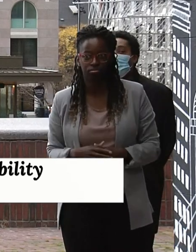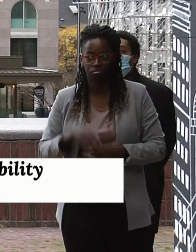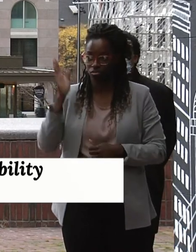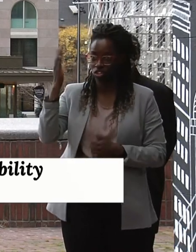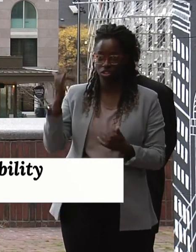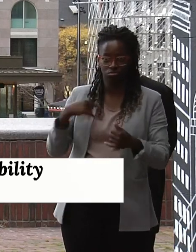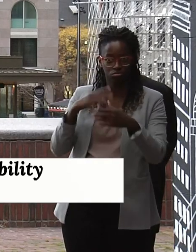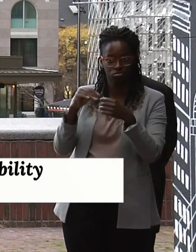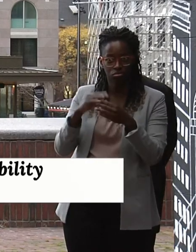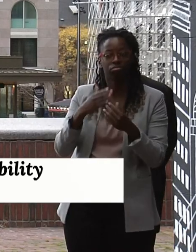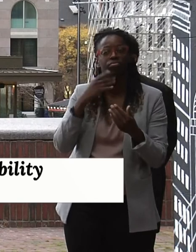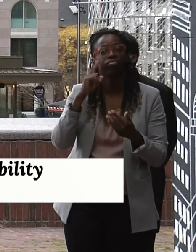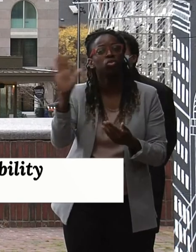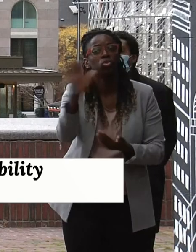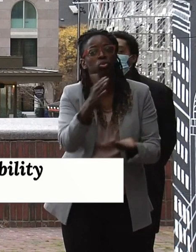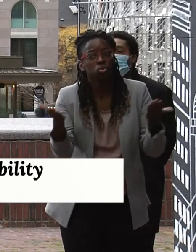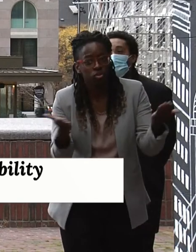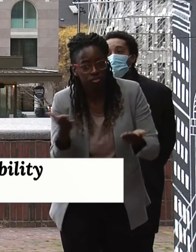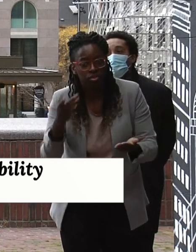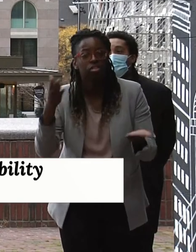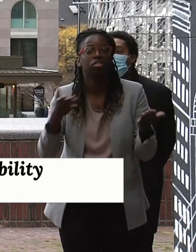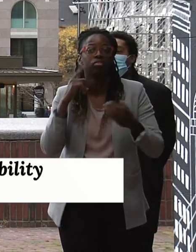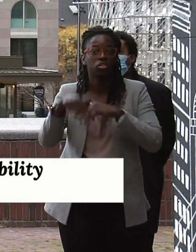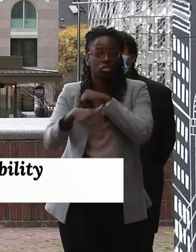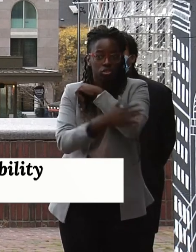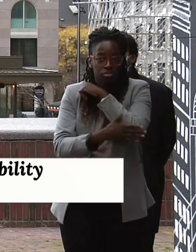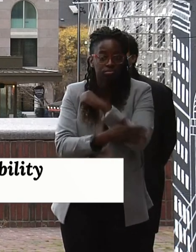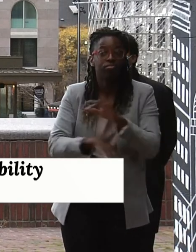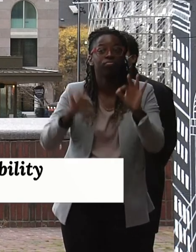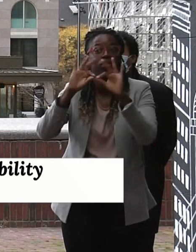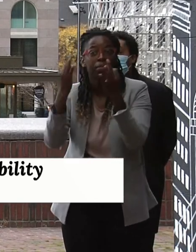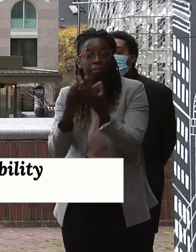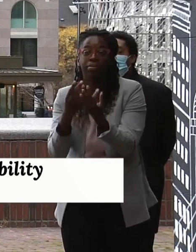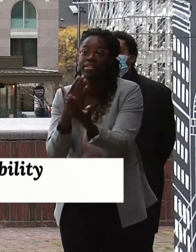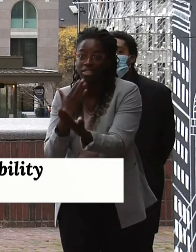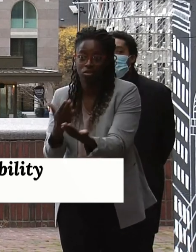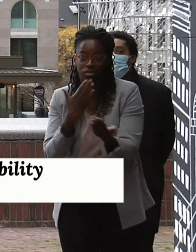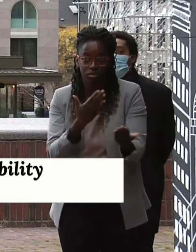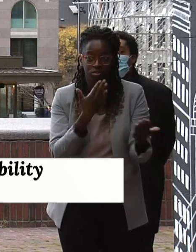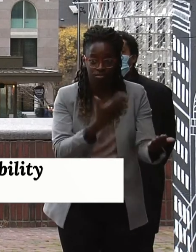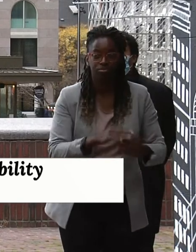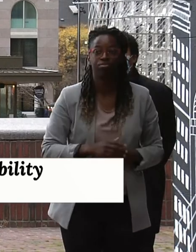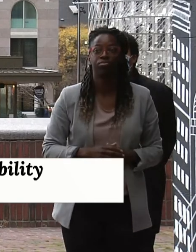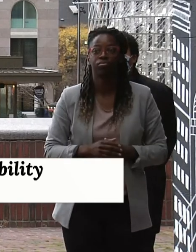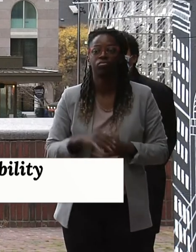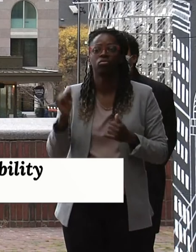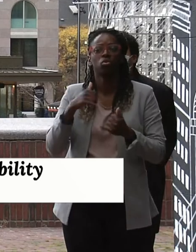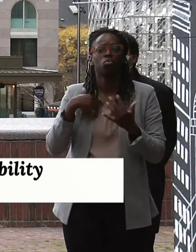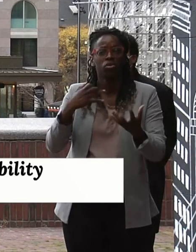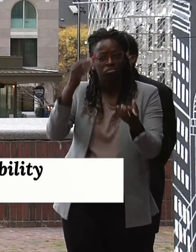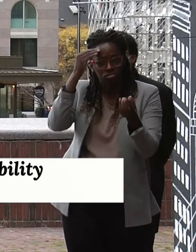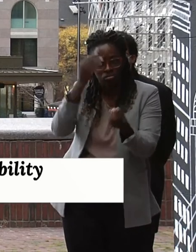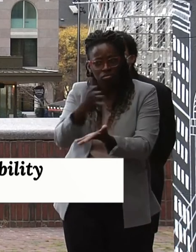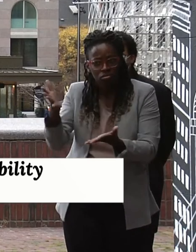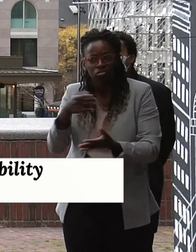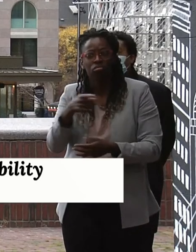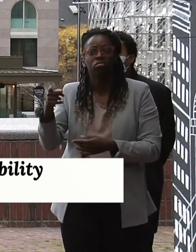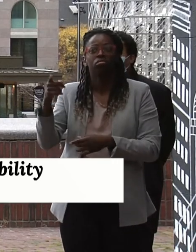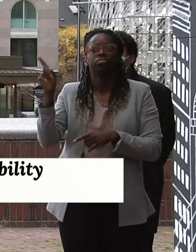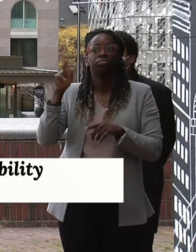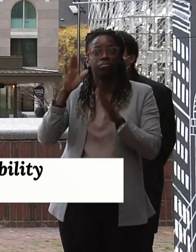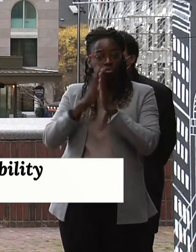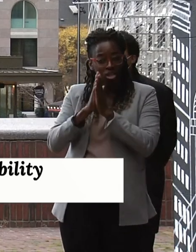And to the families of veterans who serve this country, I want to thank you as well. And to all the Gold Star families, I want you to know that you're in our thoughts and prayers. With that, I will open up